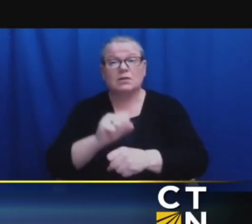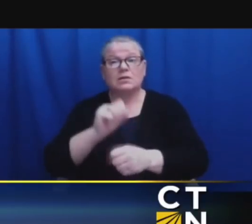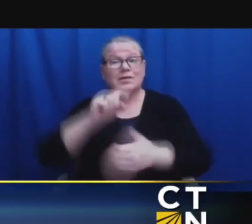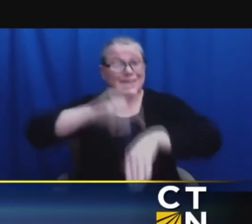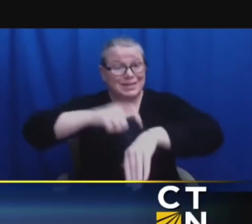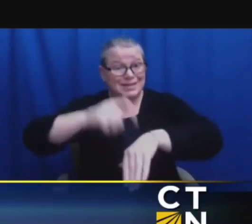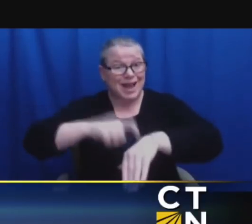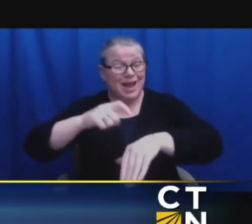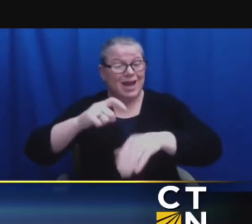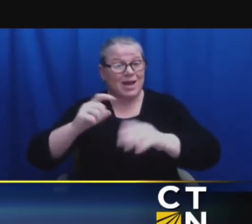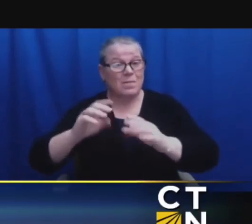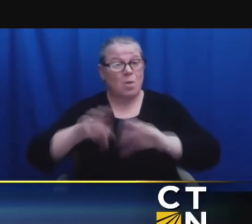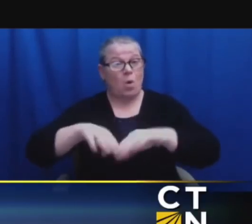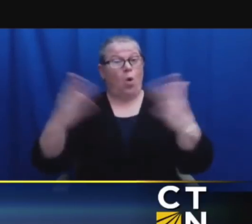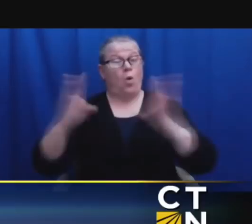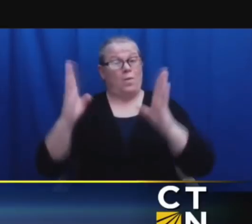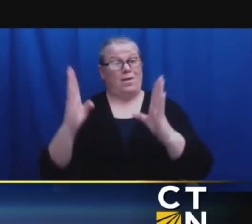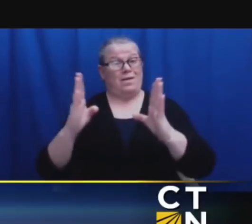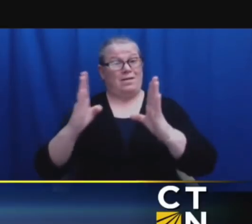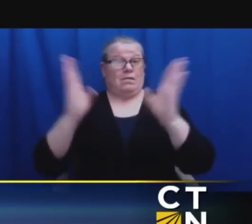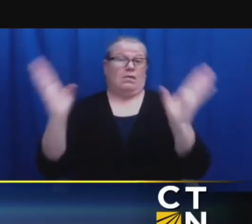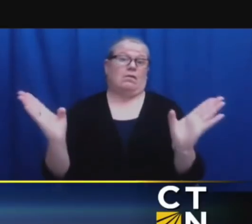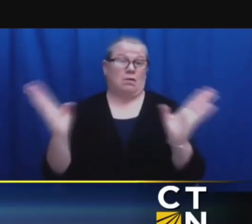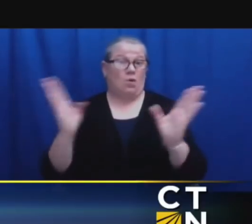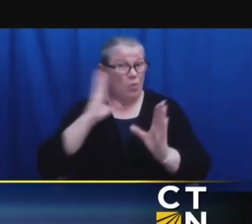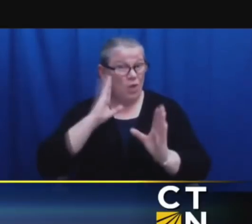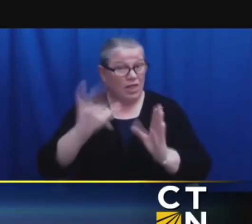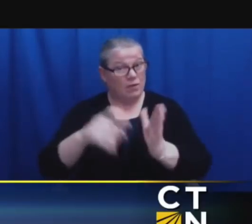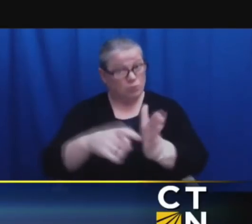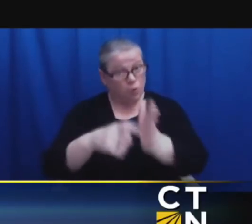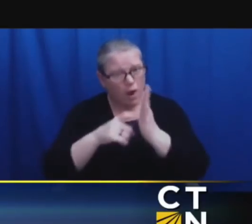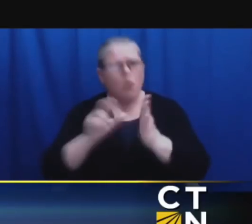a suggestion for healthcare providers?